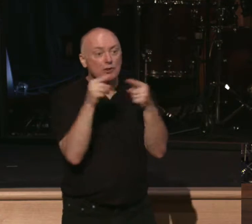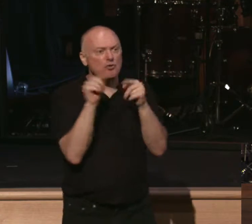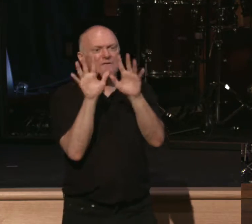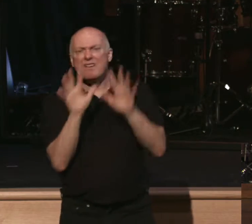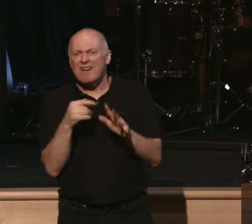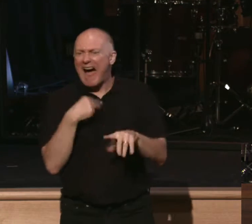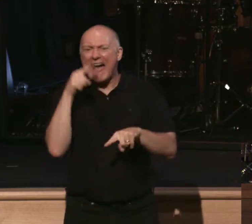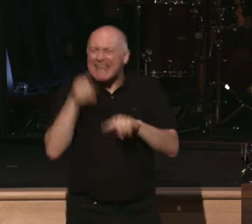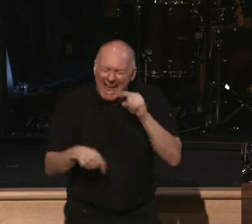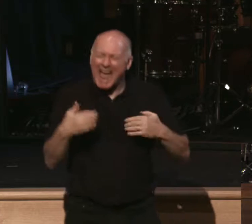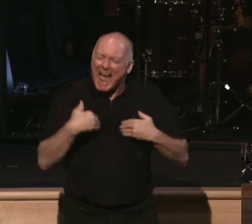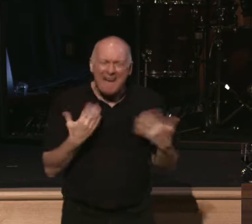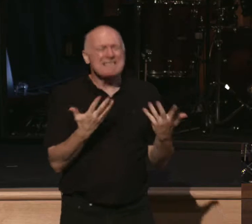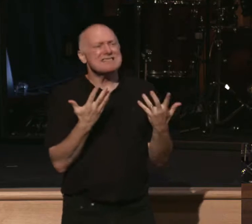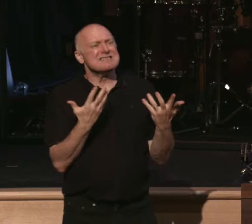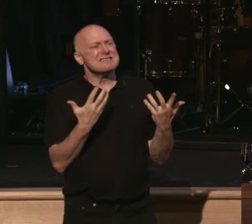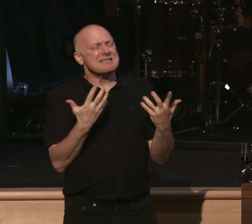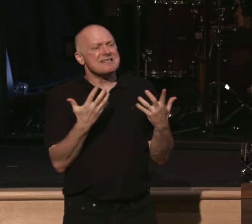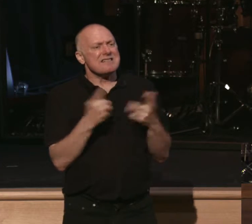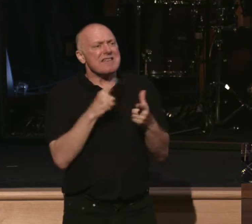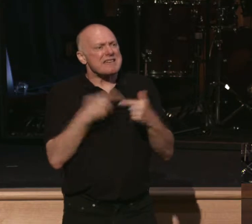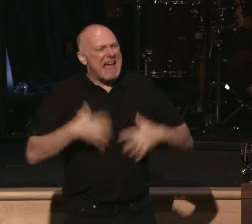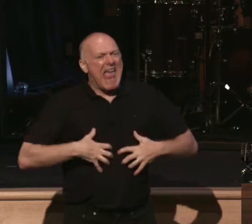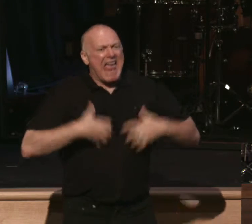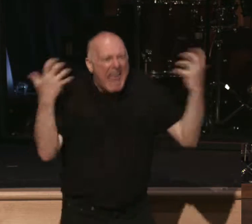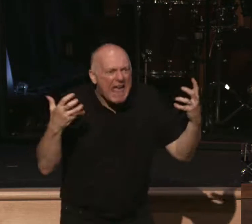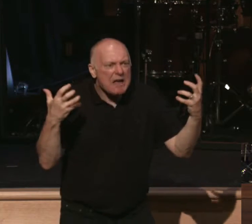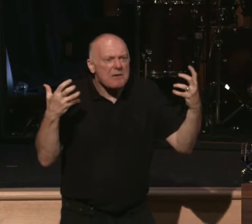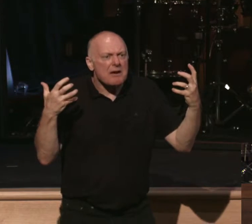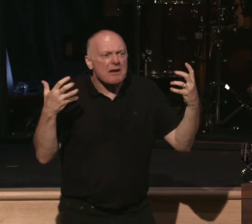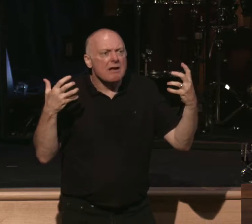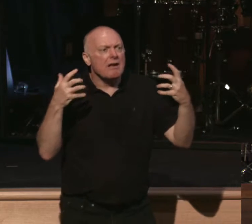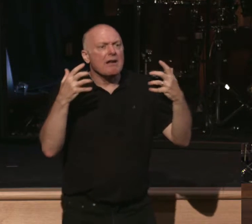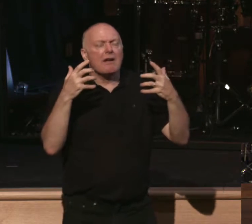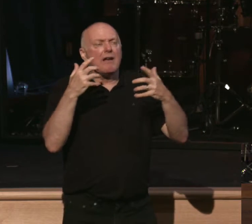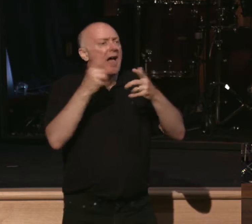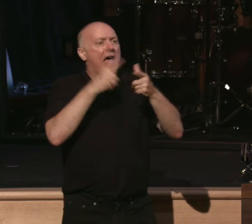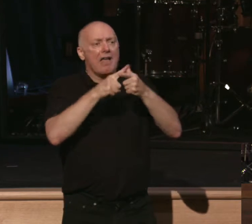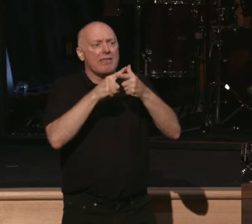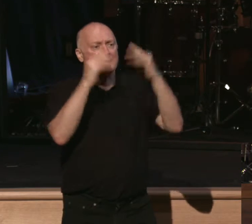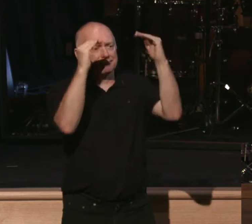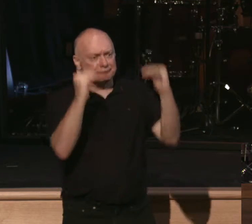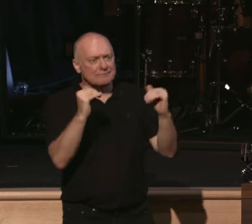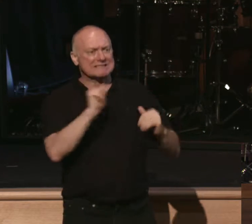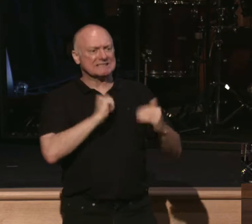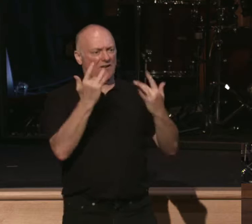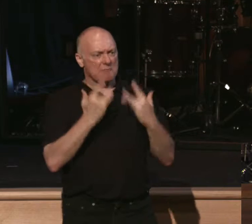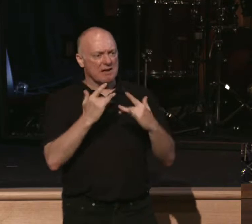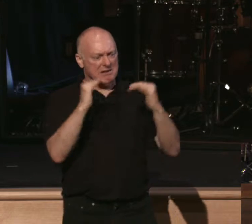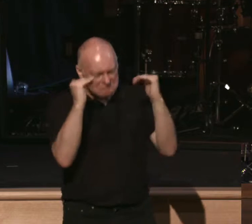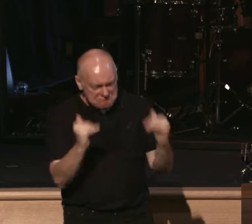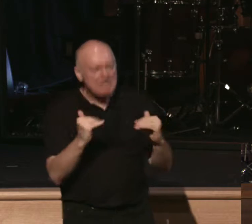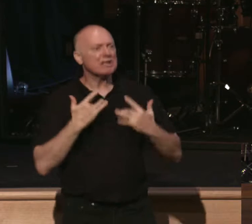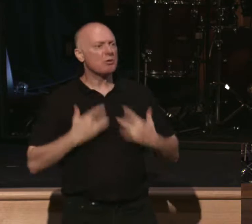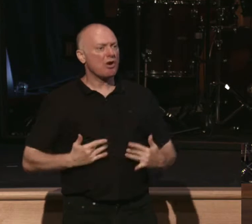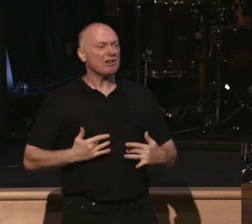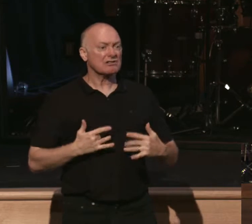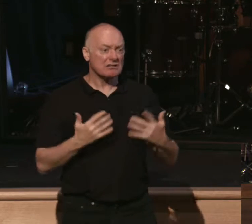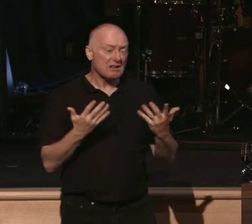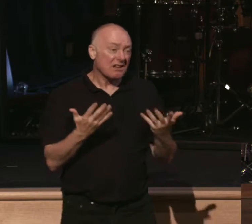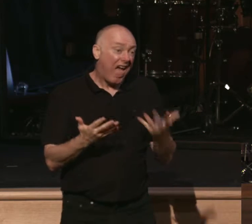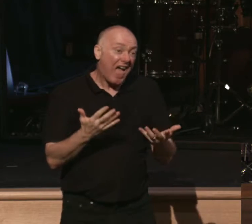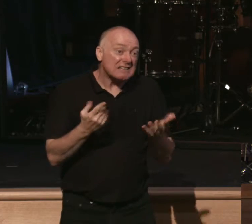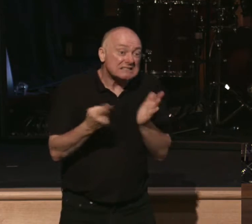I can't have what I'm lusting after, then I get angry, and that can lead all the way down to self-pity, depression, and even further